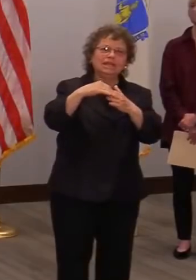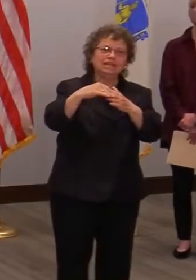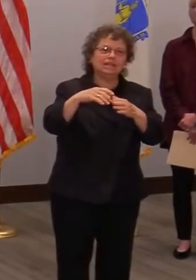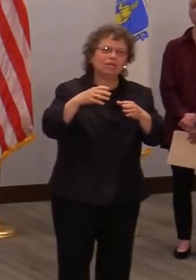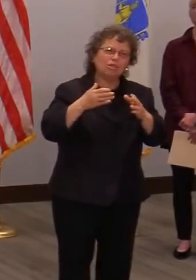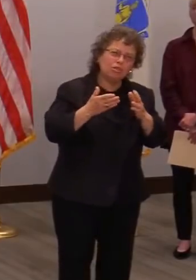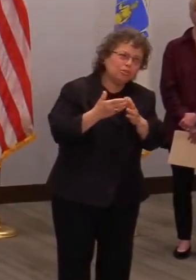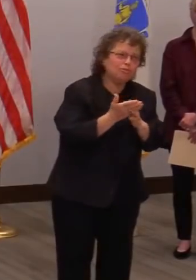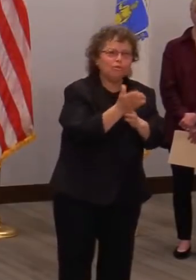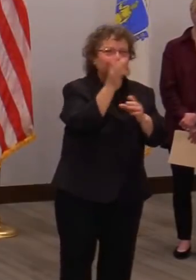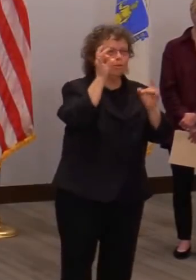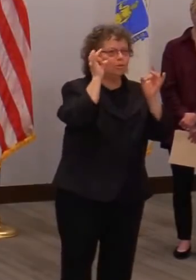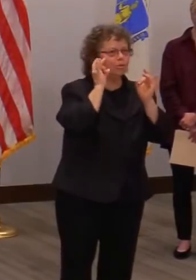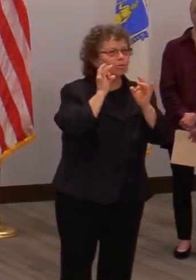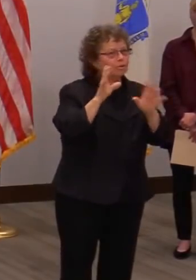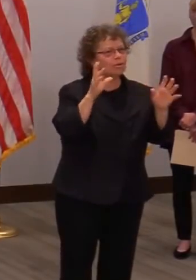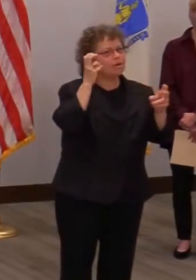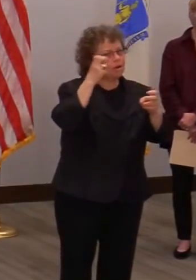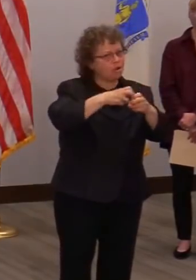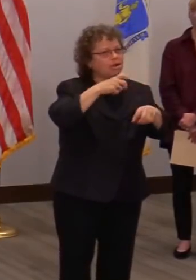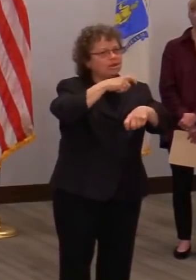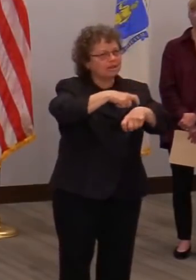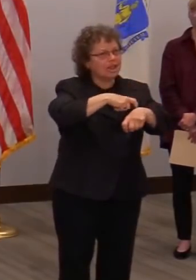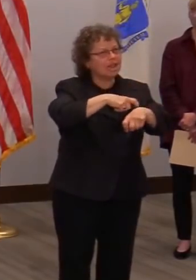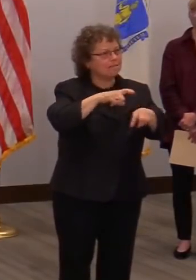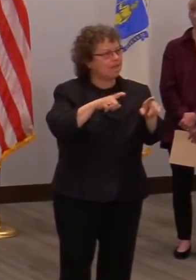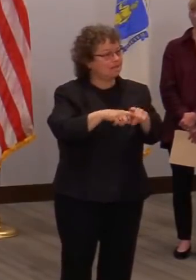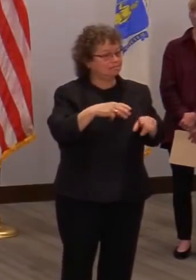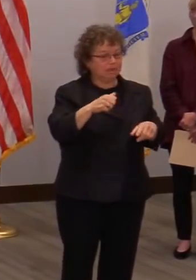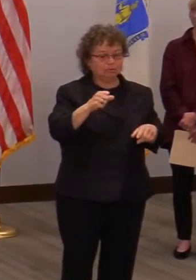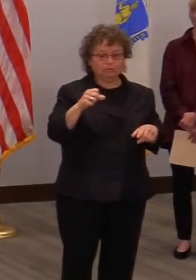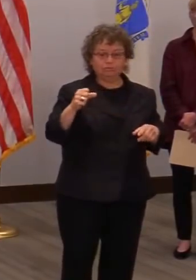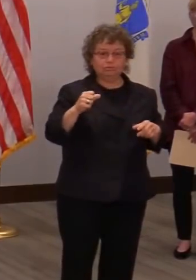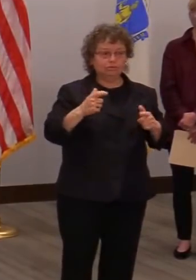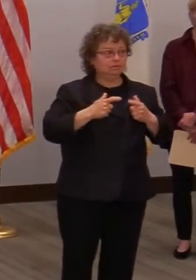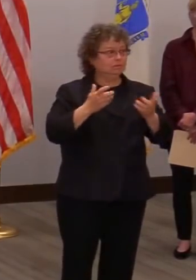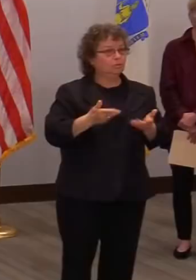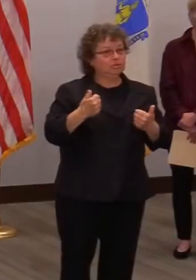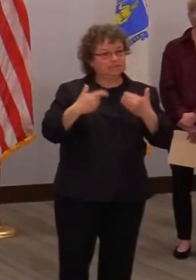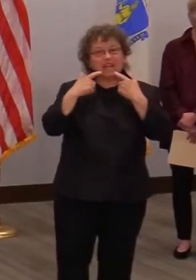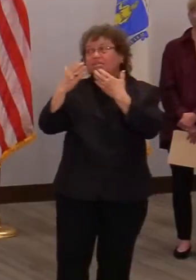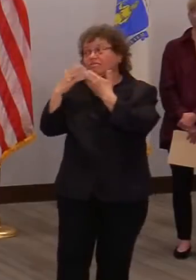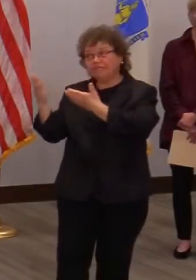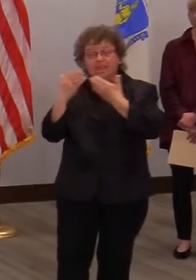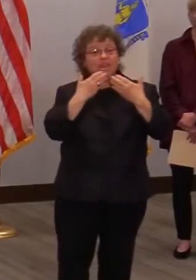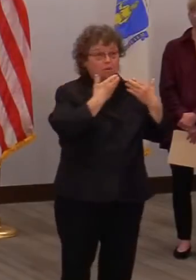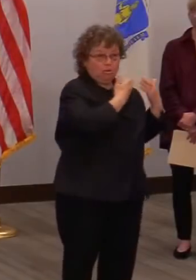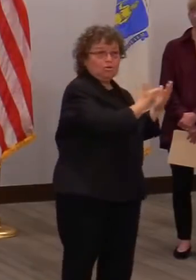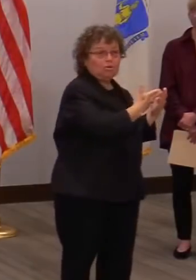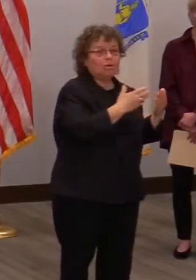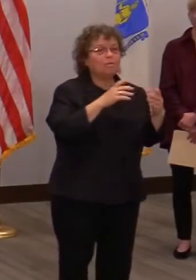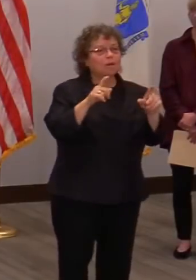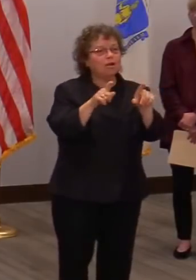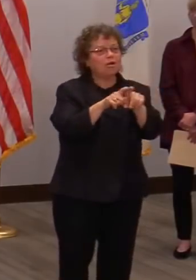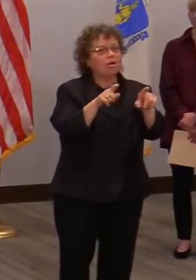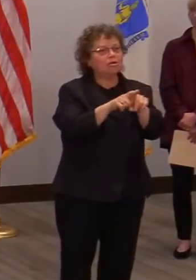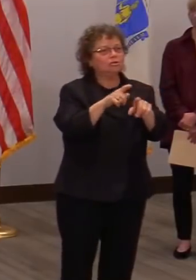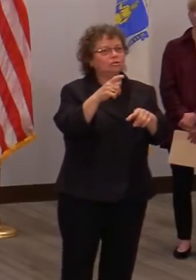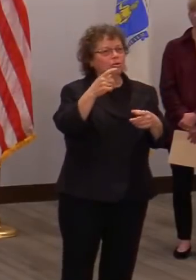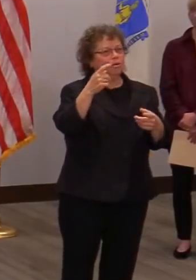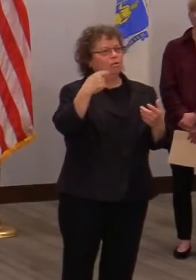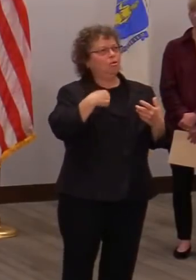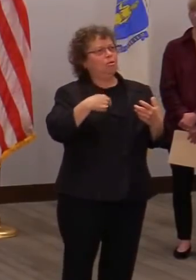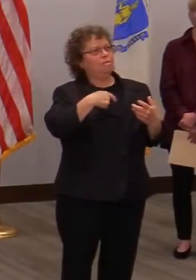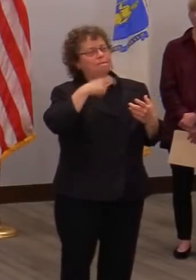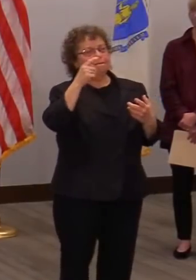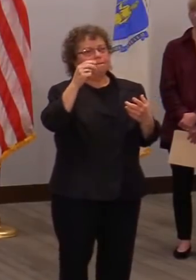incredibly difficult period. As a citizen, we say thank you, but also as a public trust and a